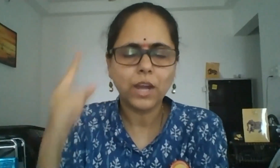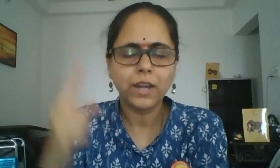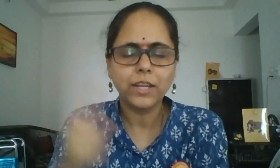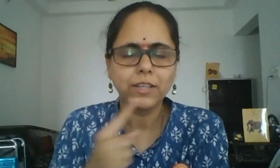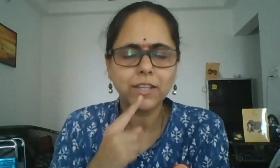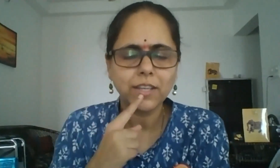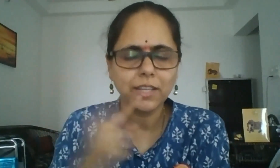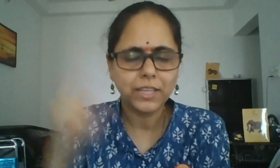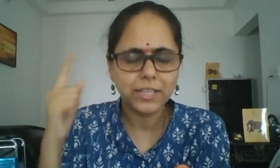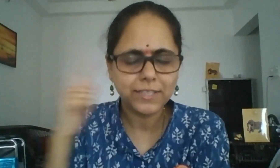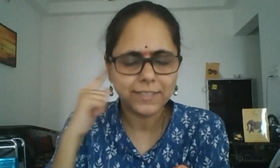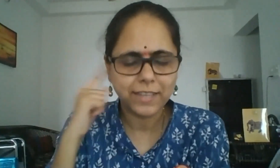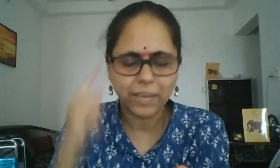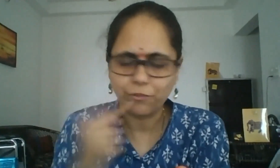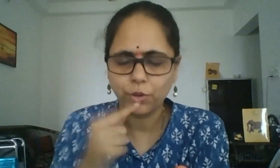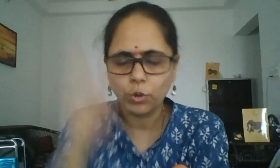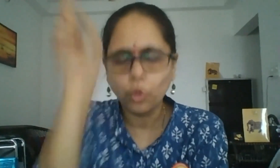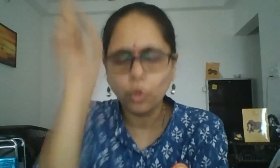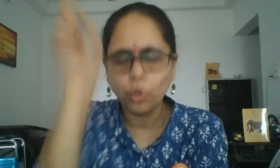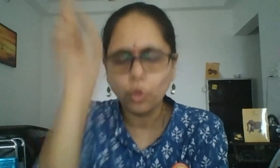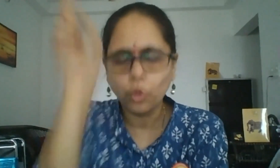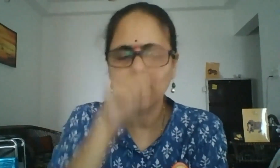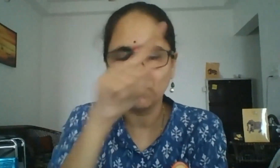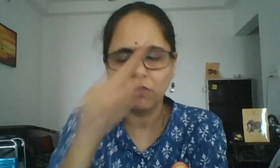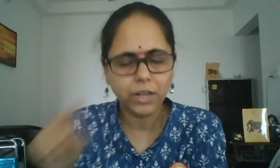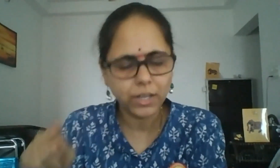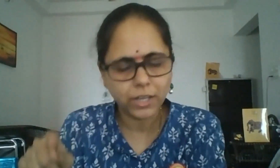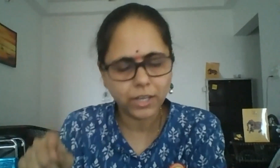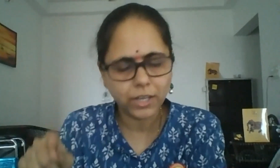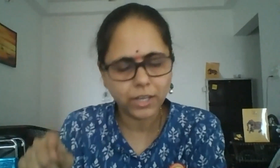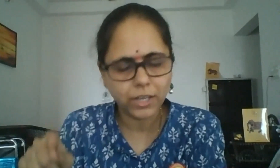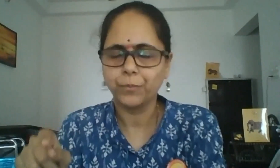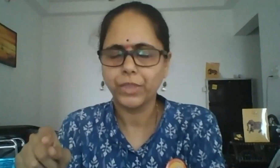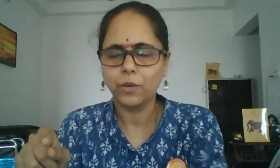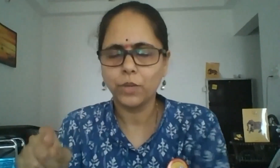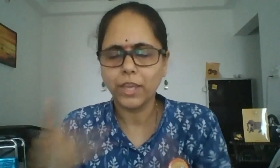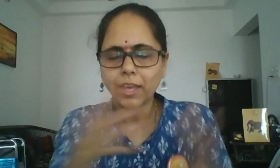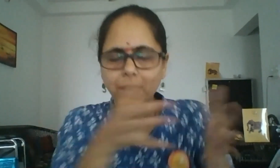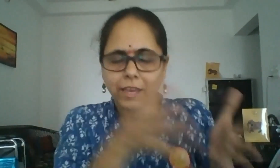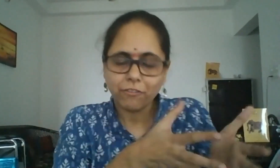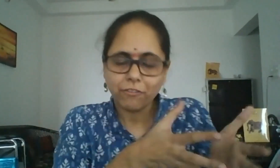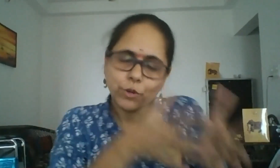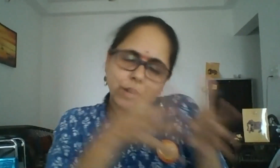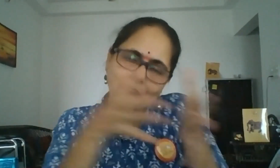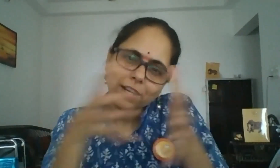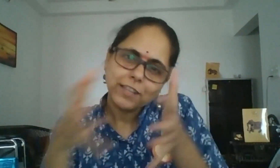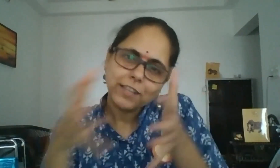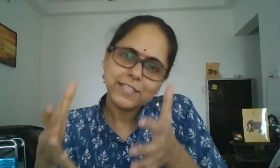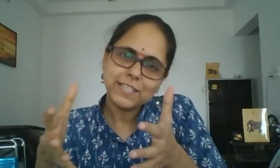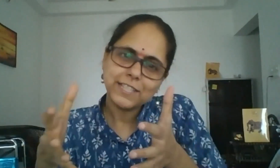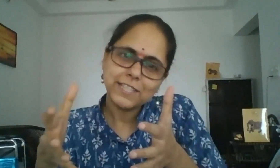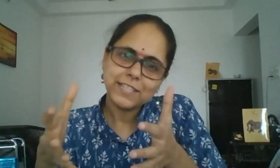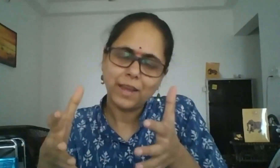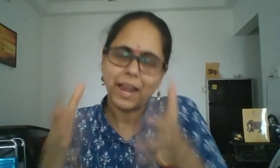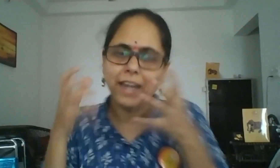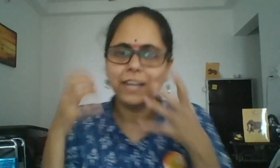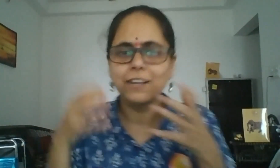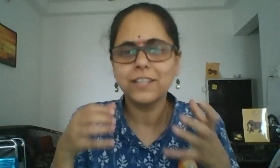hear is deaf. No using word dumb. Okay, we took another step and learned